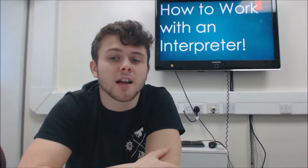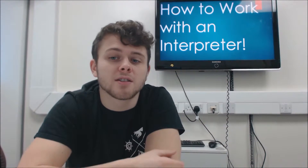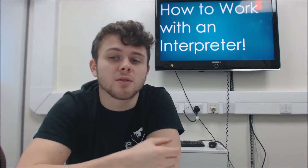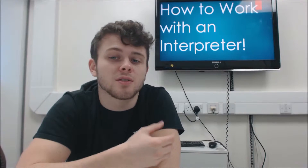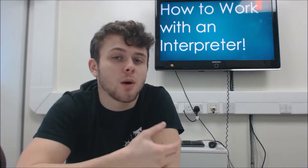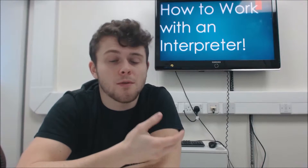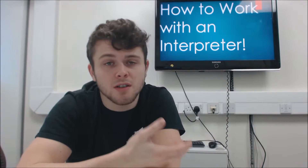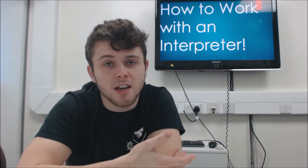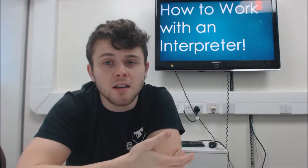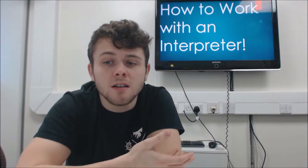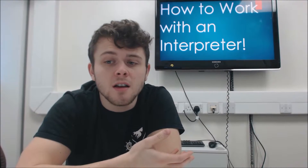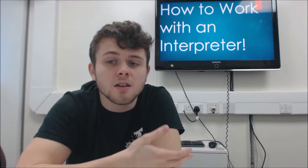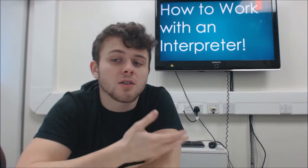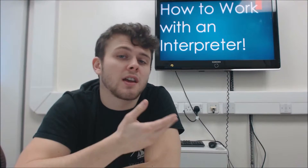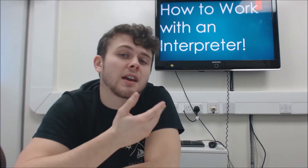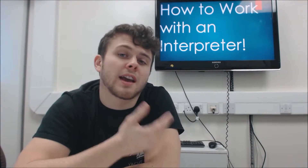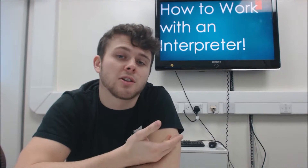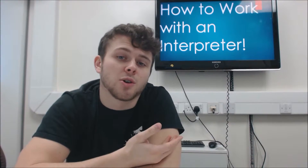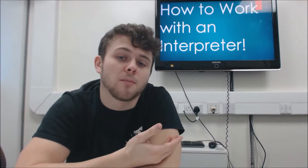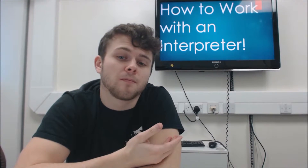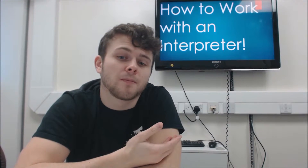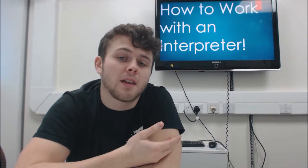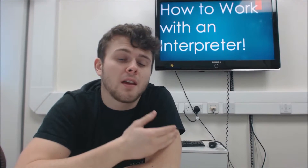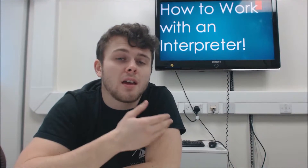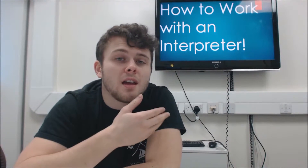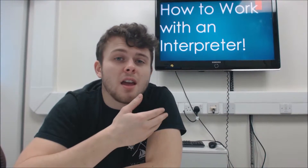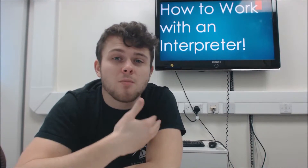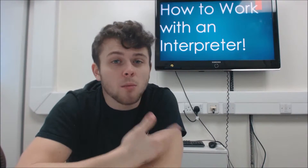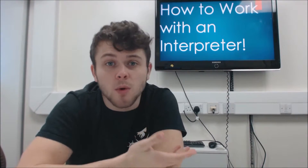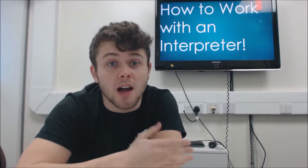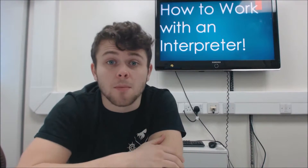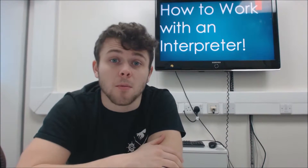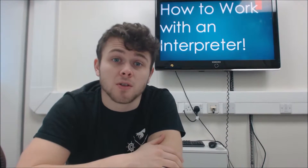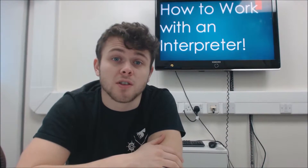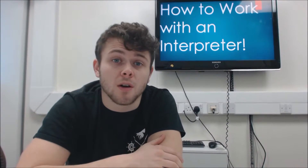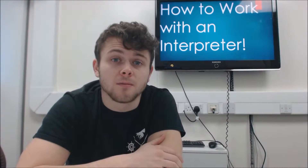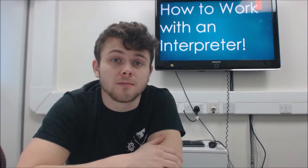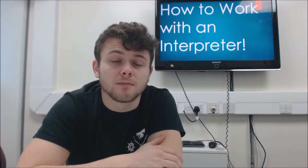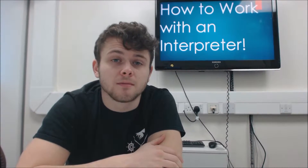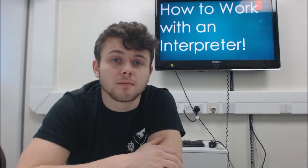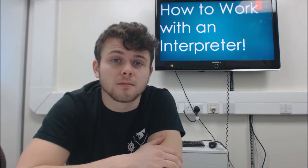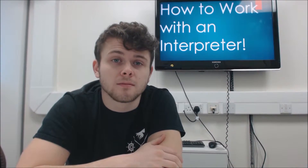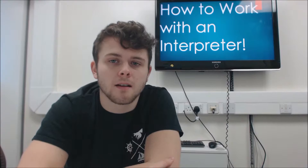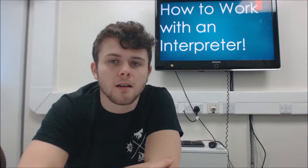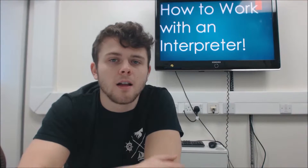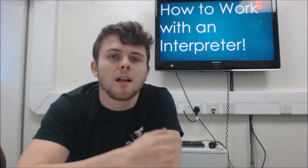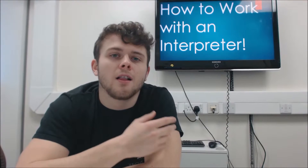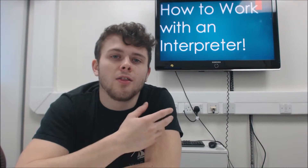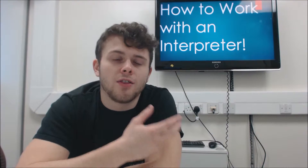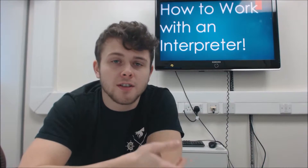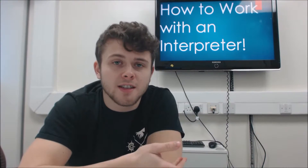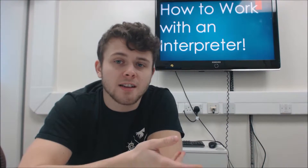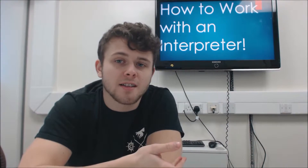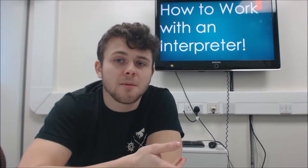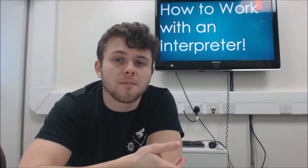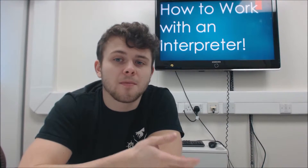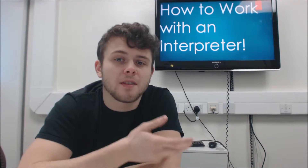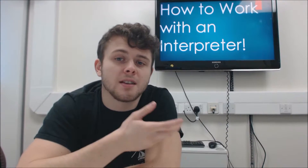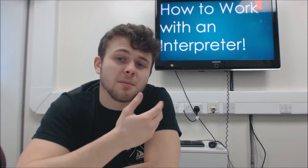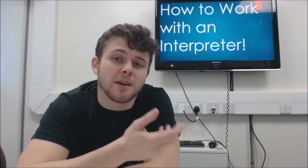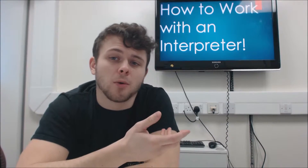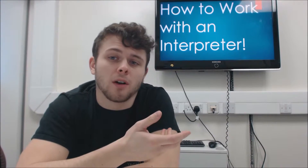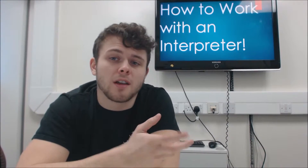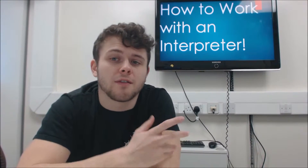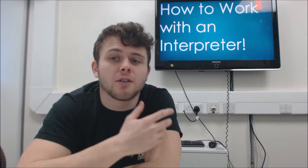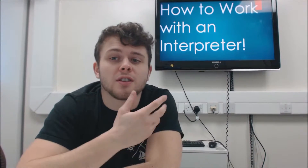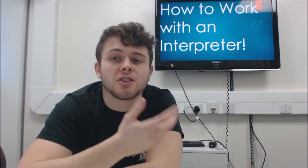surprised if they ask you to stop for a second so they can catch up. It probably won't happen much though. This next tip